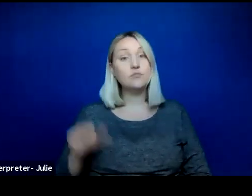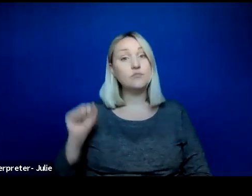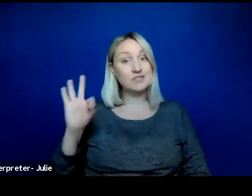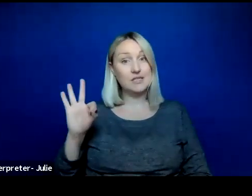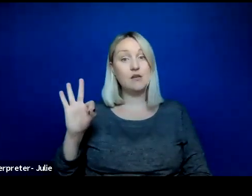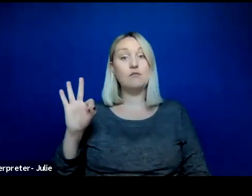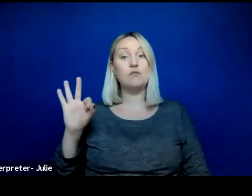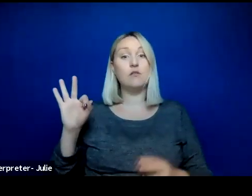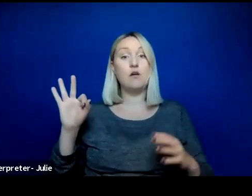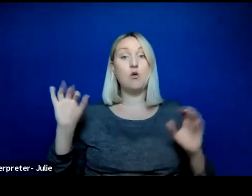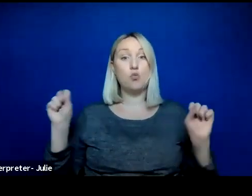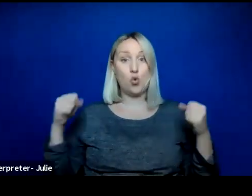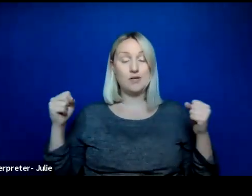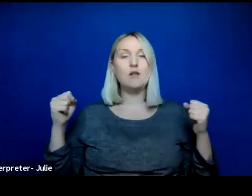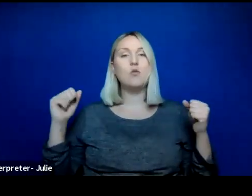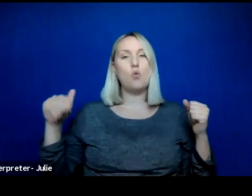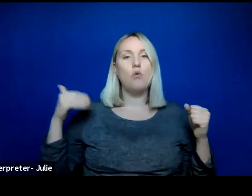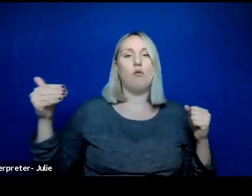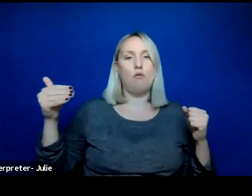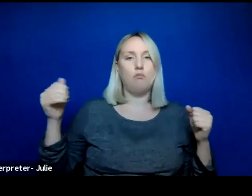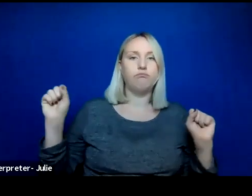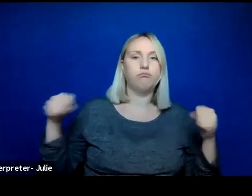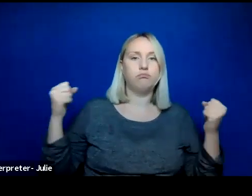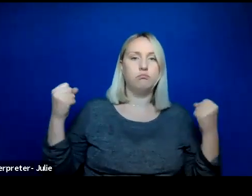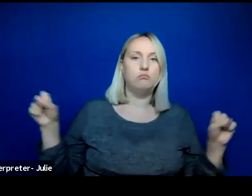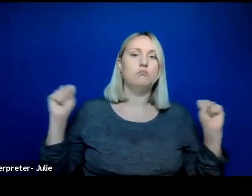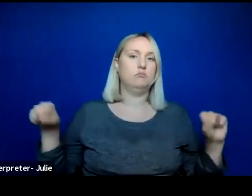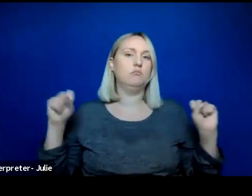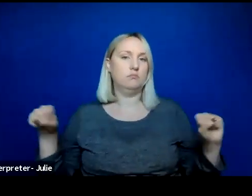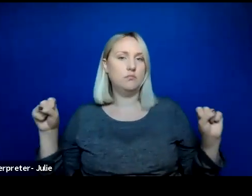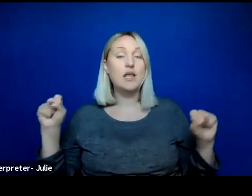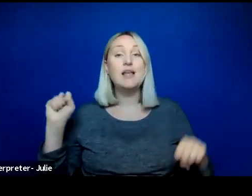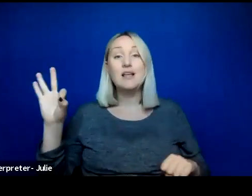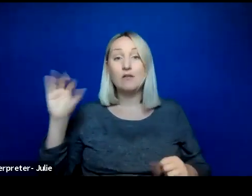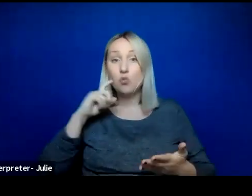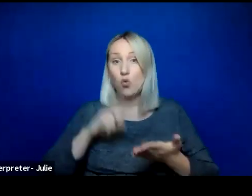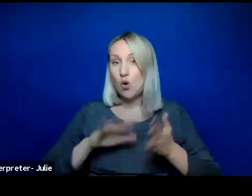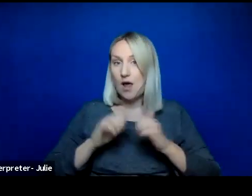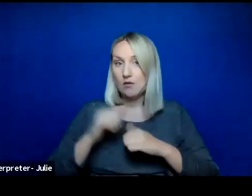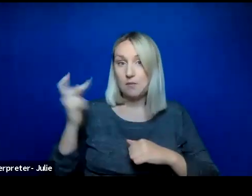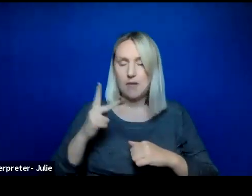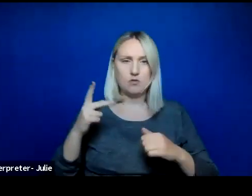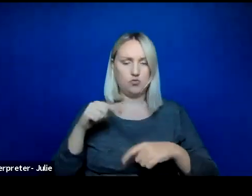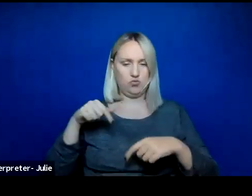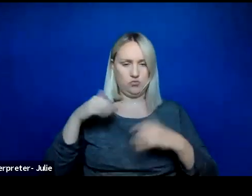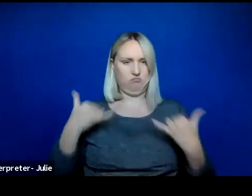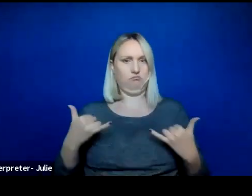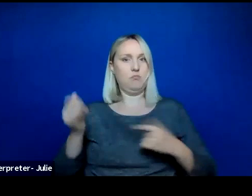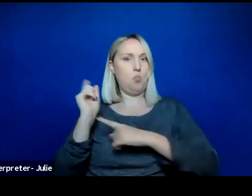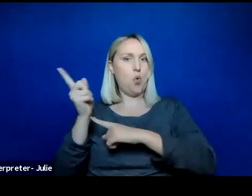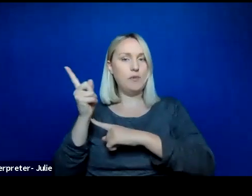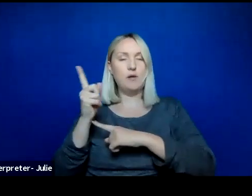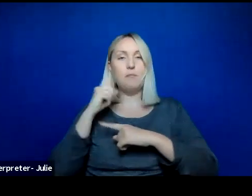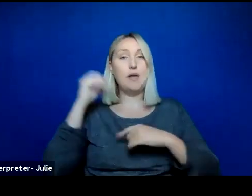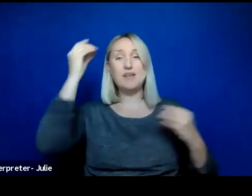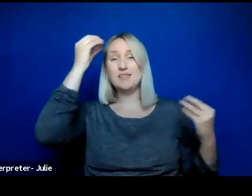rotating, reverse directions. If you're wanting to know how to get back to the present moment and you've gone far